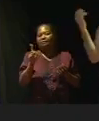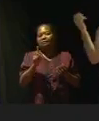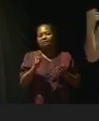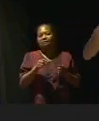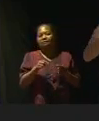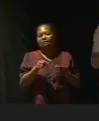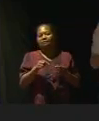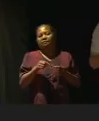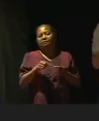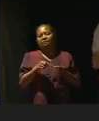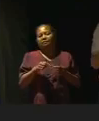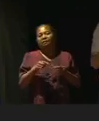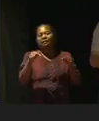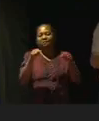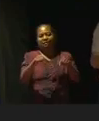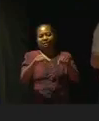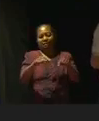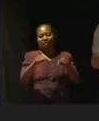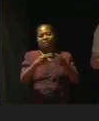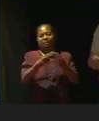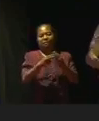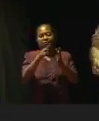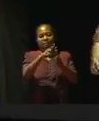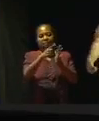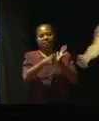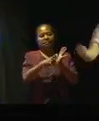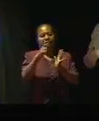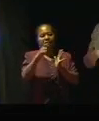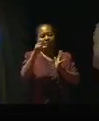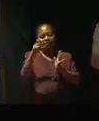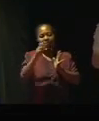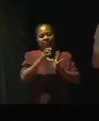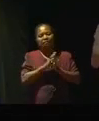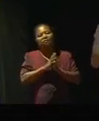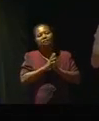or MyIRC today, go to irc.gov.pg.